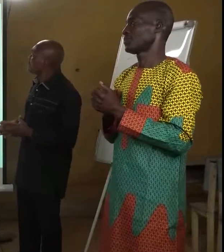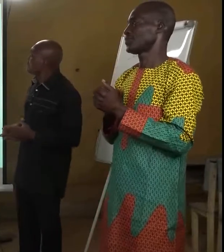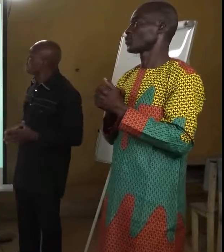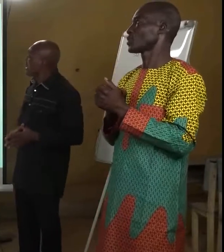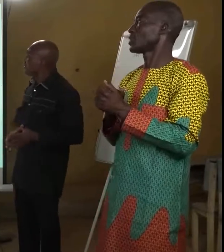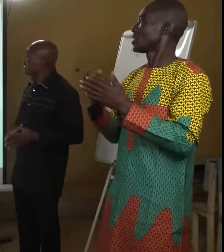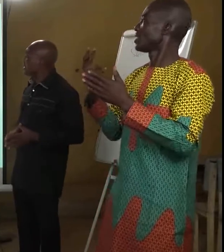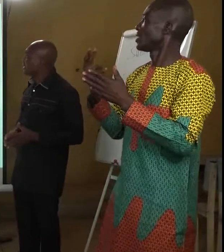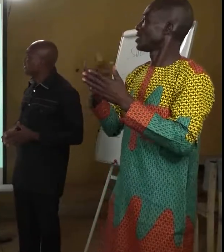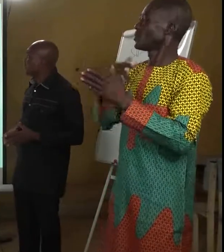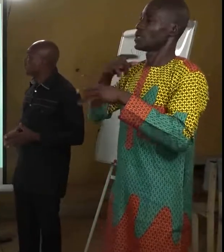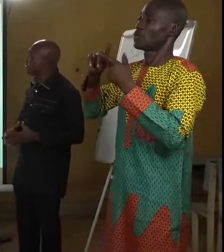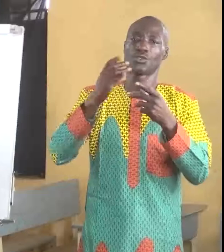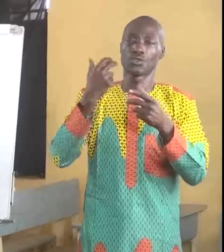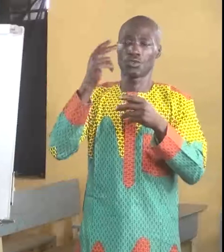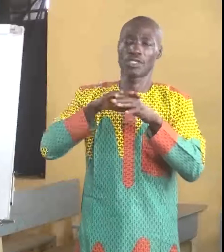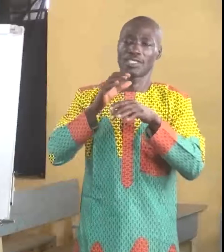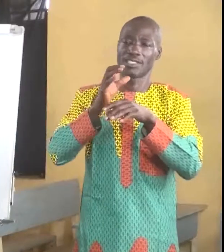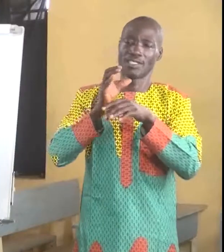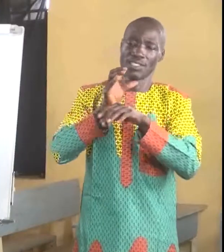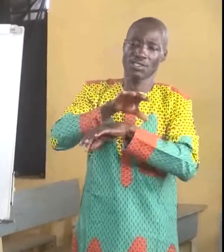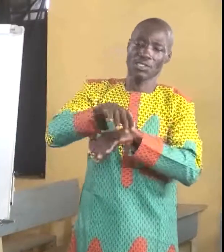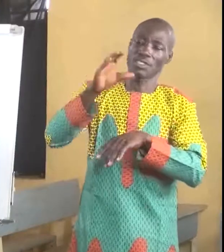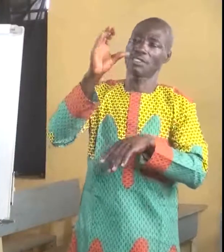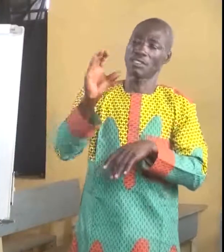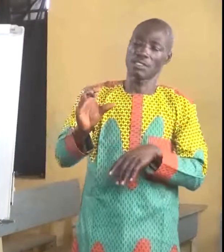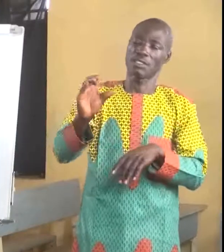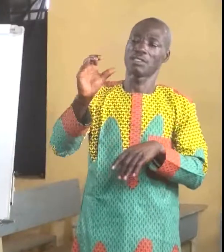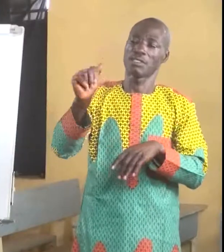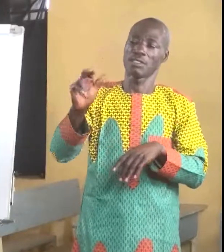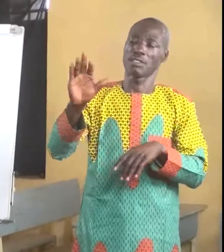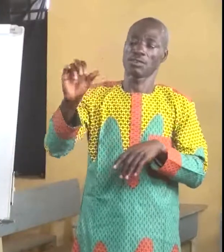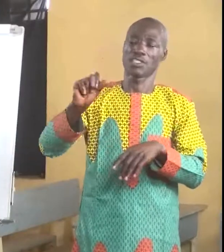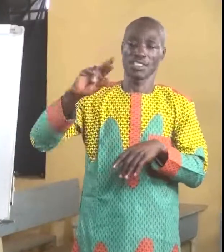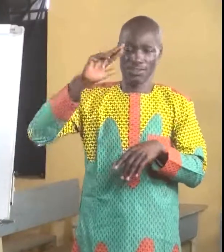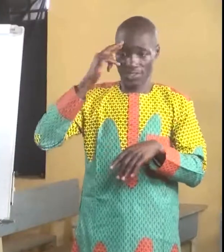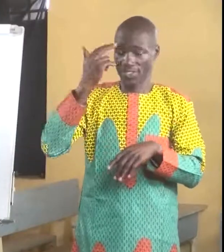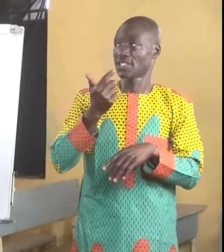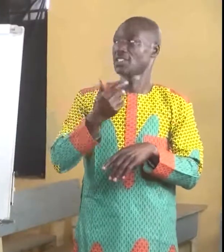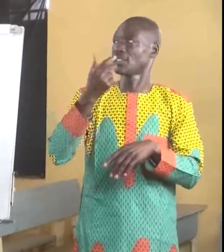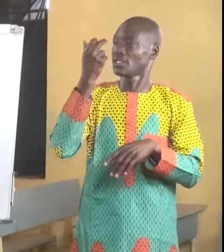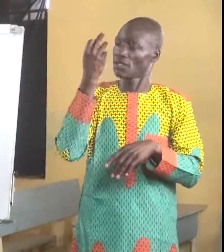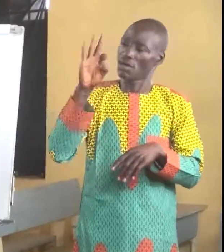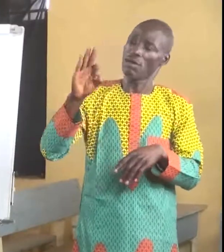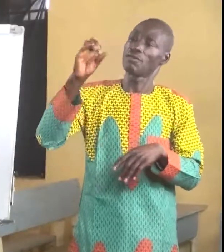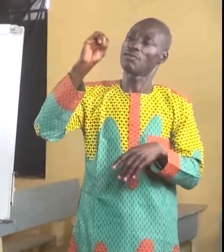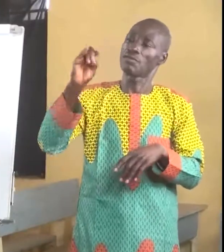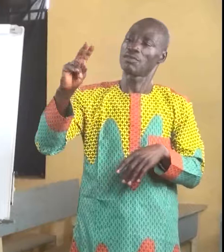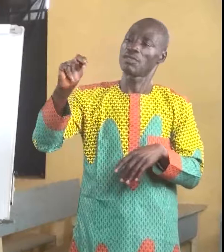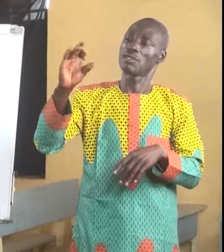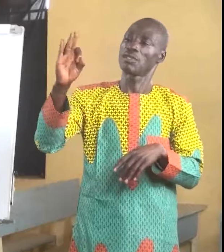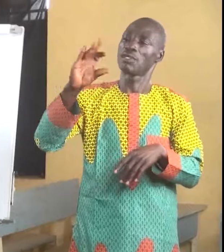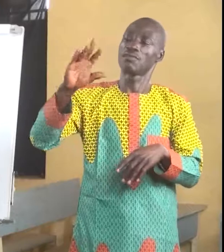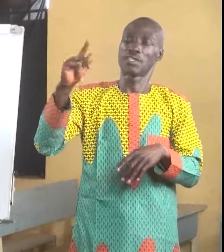Let us look actually at the causes of inflation. There are various causes of inflation. There are about 10 of them. We